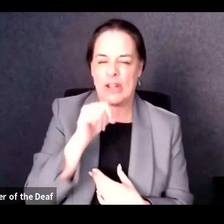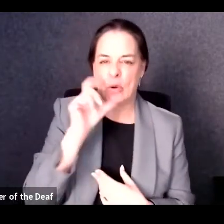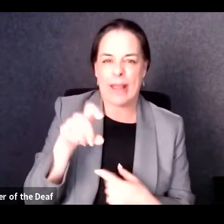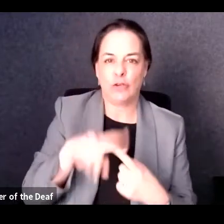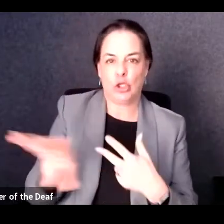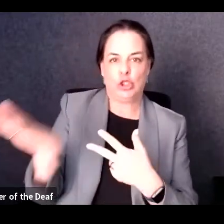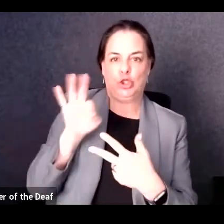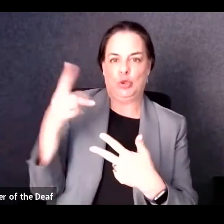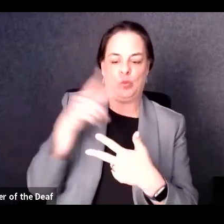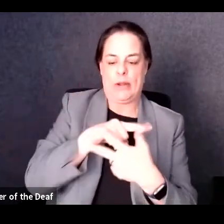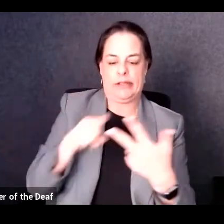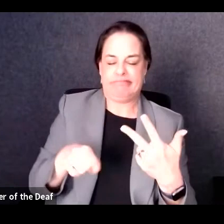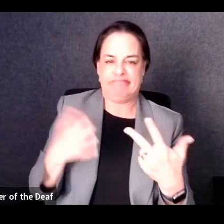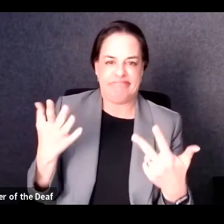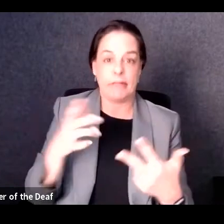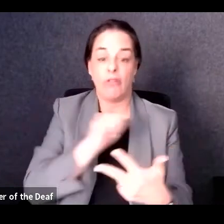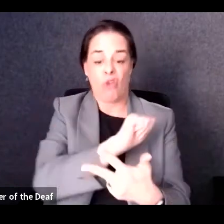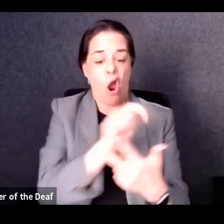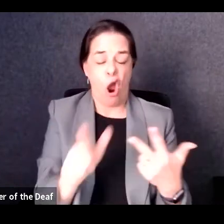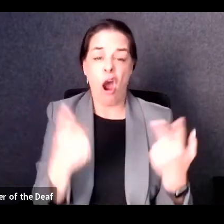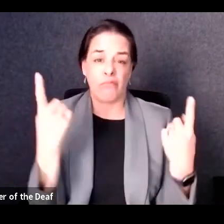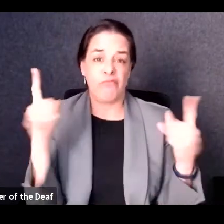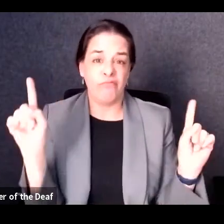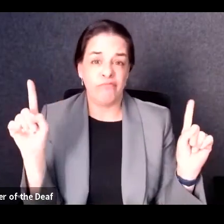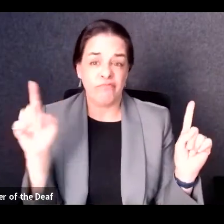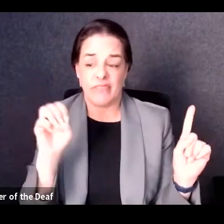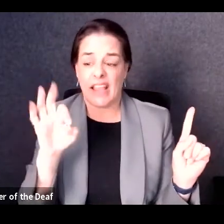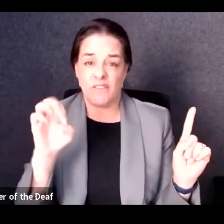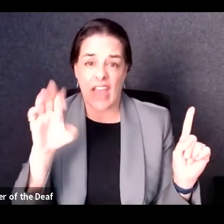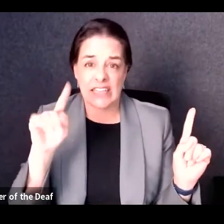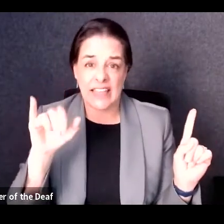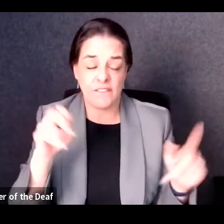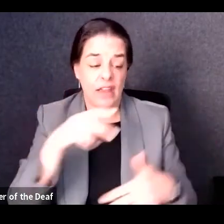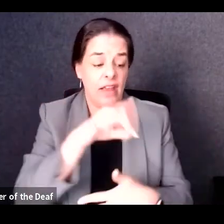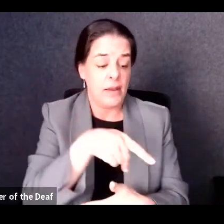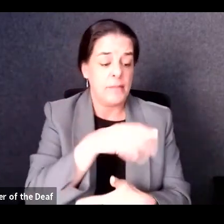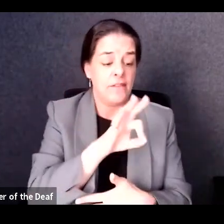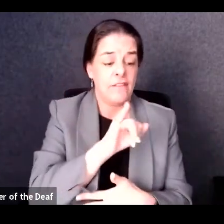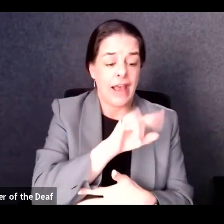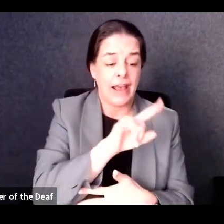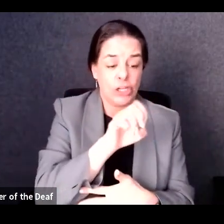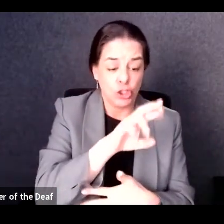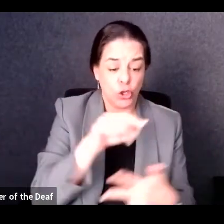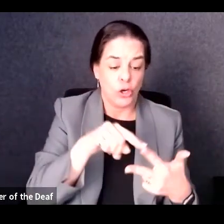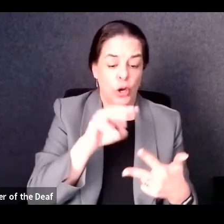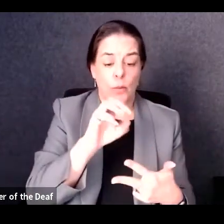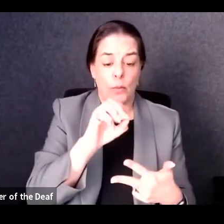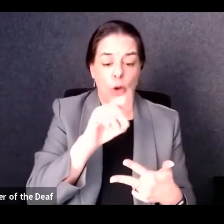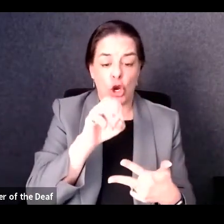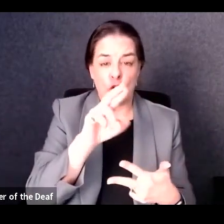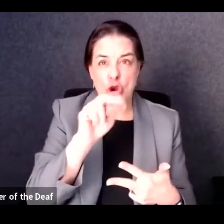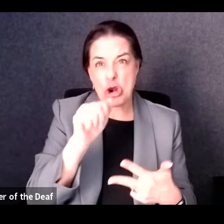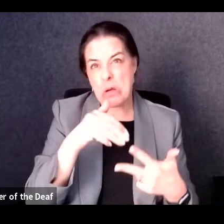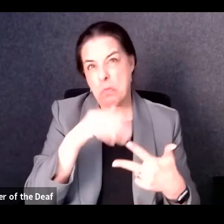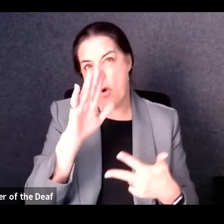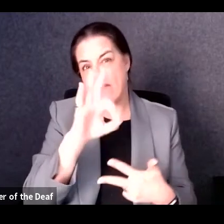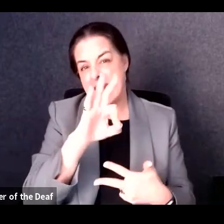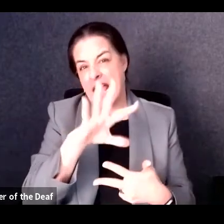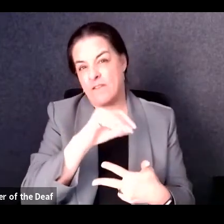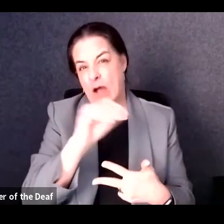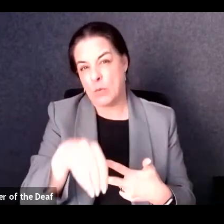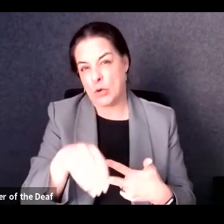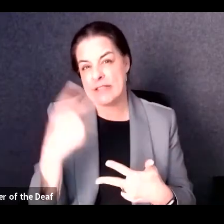vaccine. All the vaccines are very effective. The Pfizer, Moderna are more than about 95%